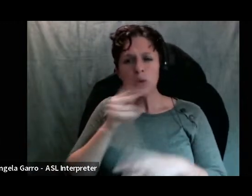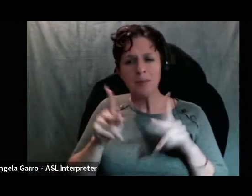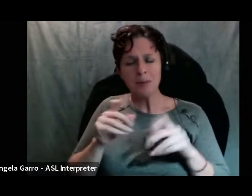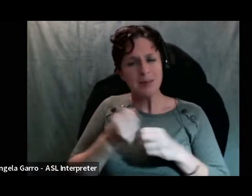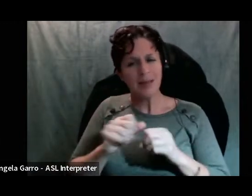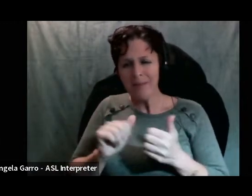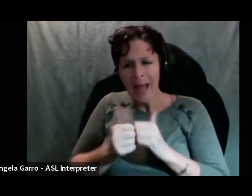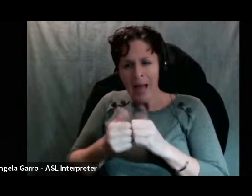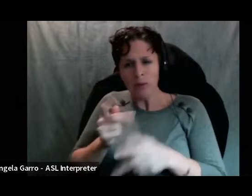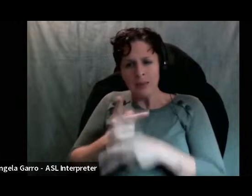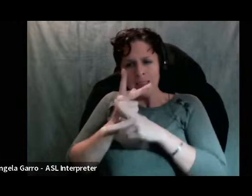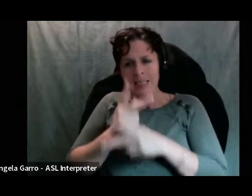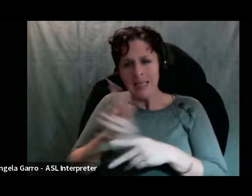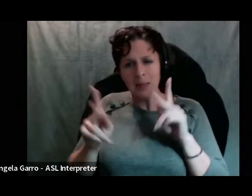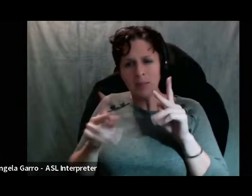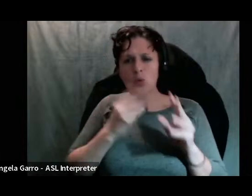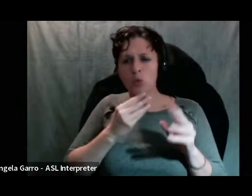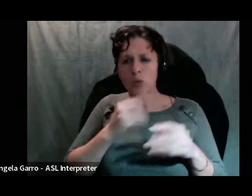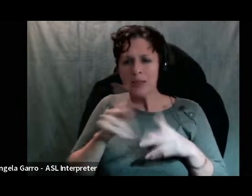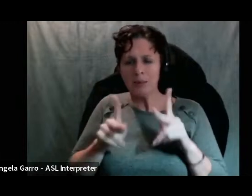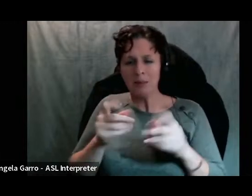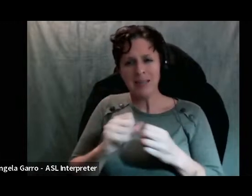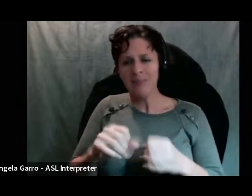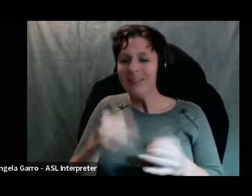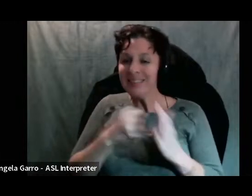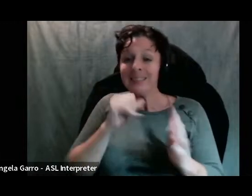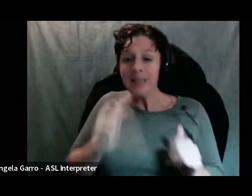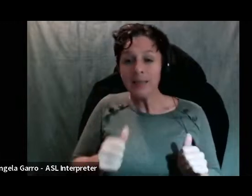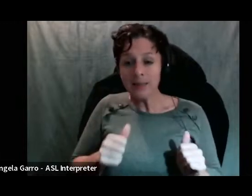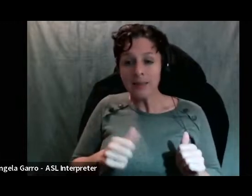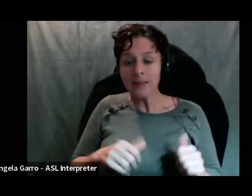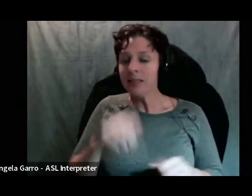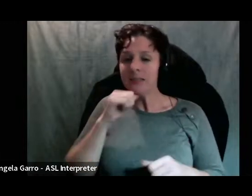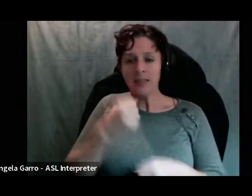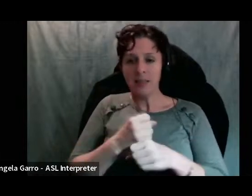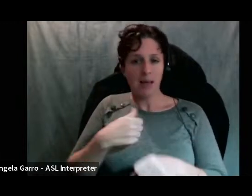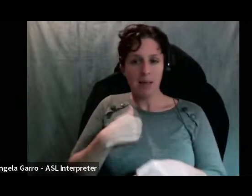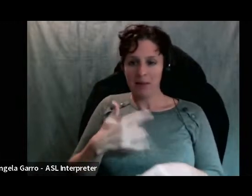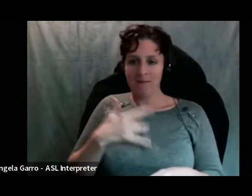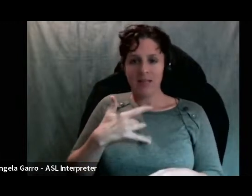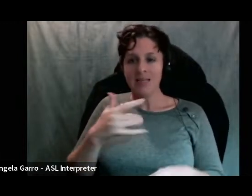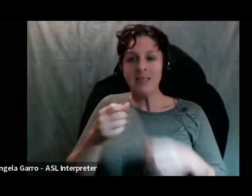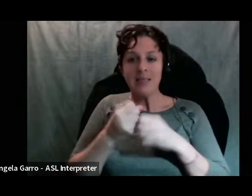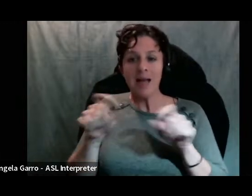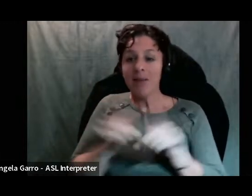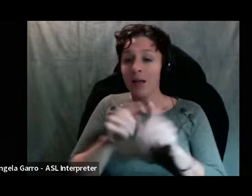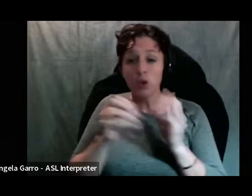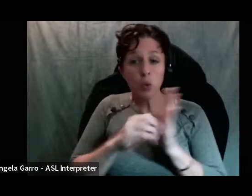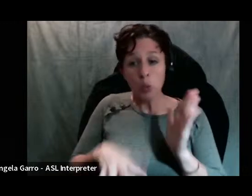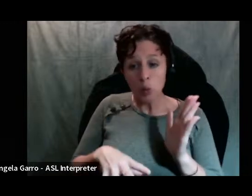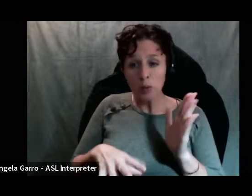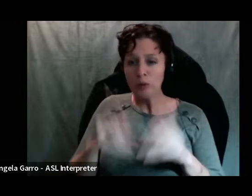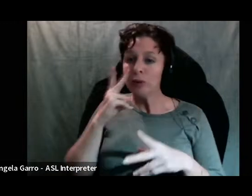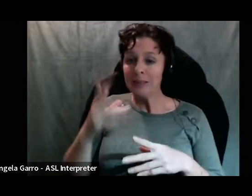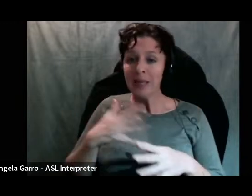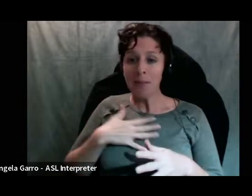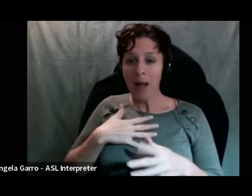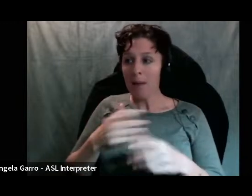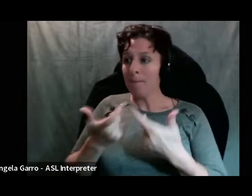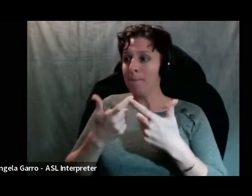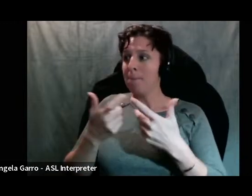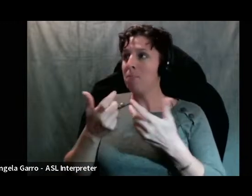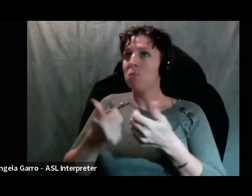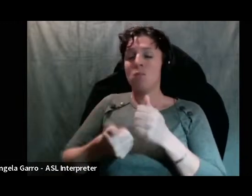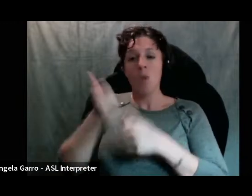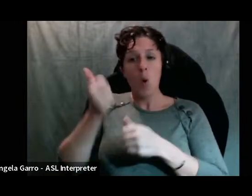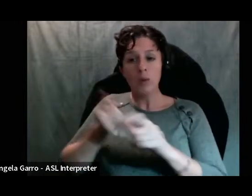How does that keep Jewish people safe? It doesn't. And it does not make me feel safe as a student to see my most impactful educators